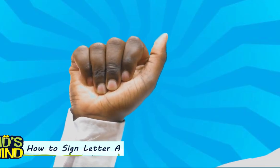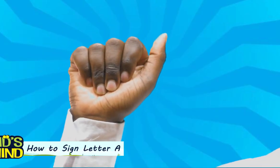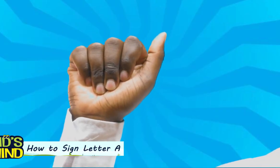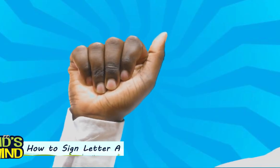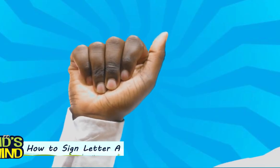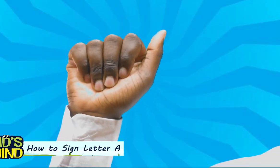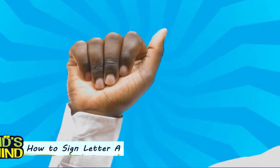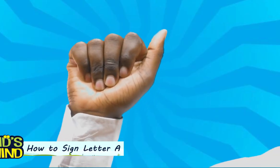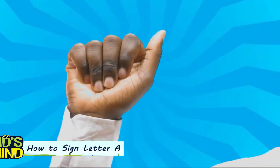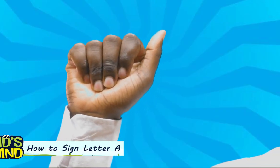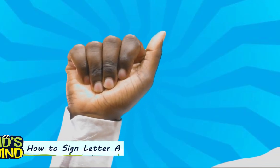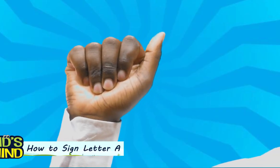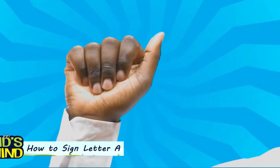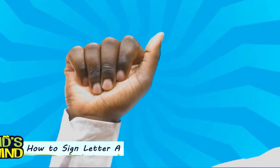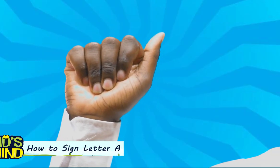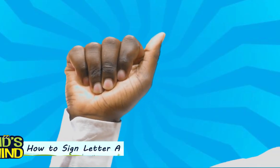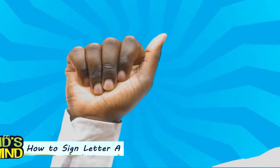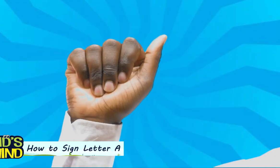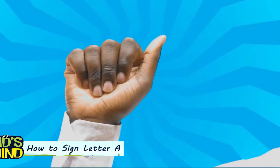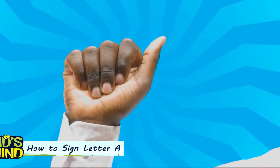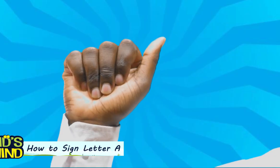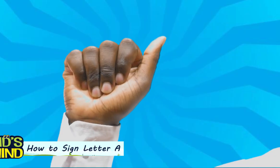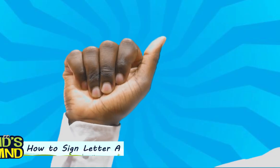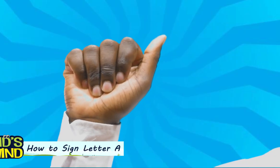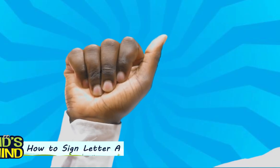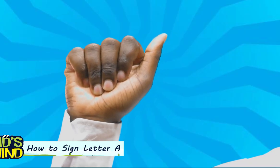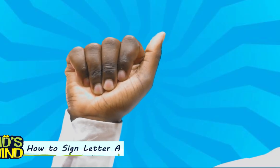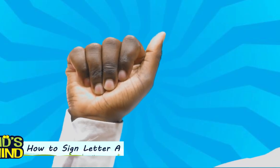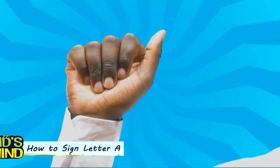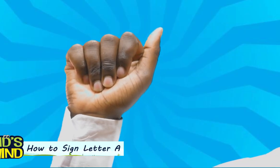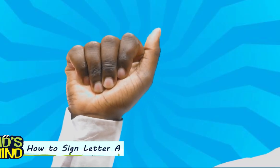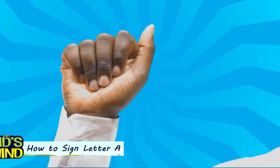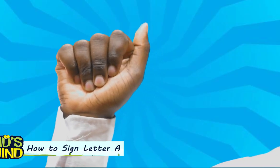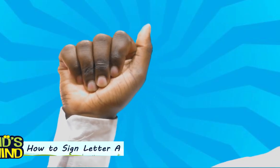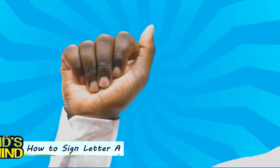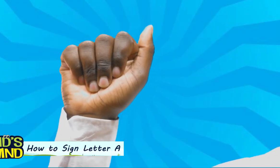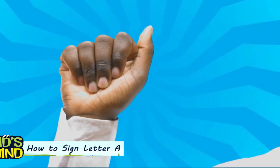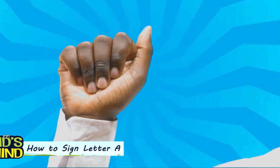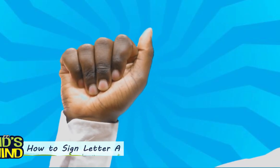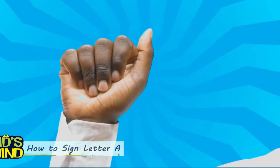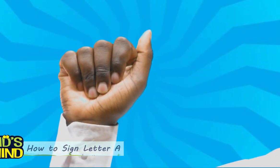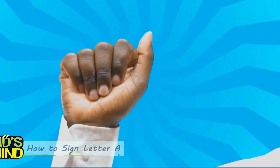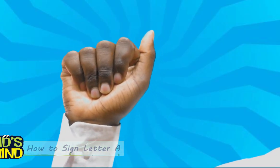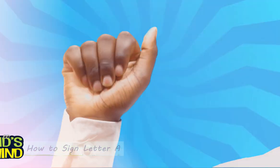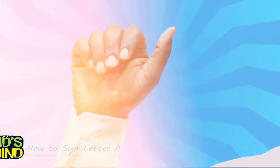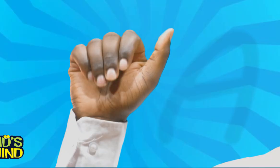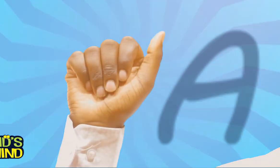them. You remain with the thumb finger facing up. Then you say A.